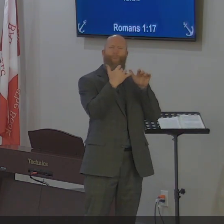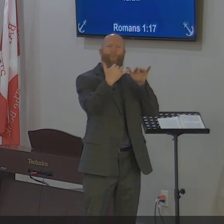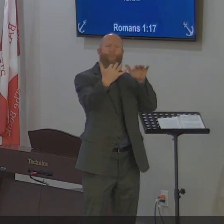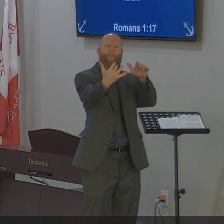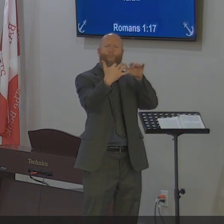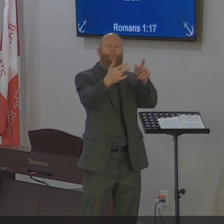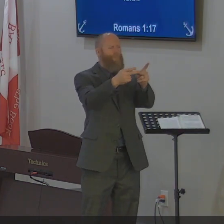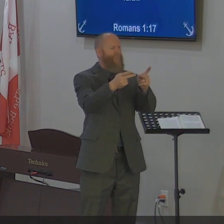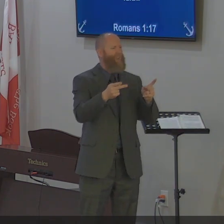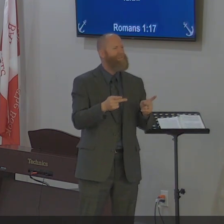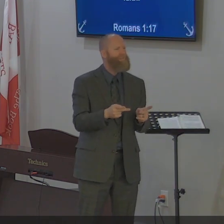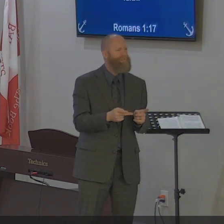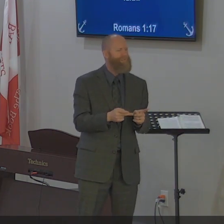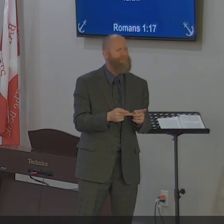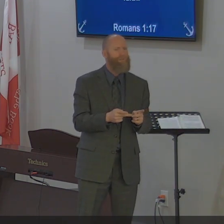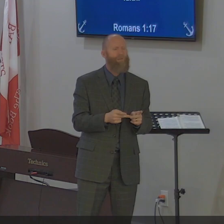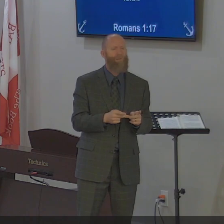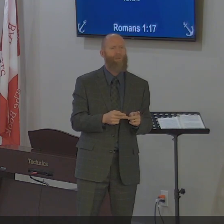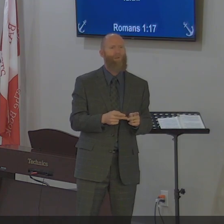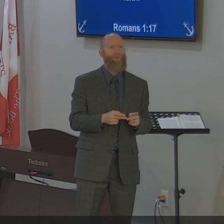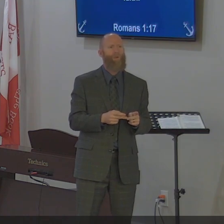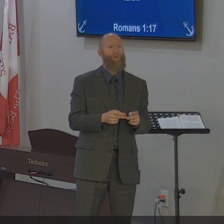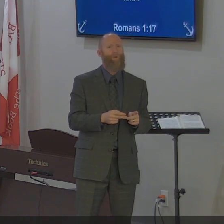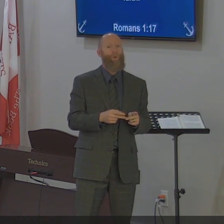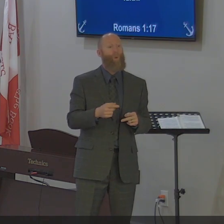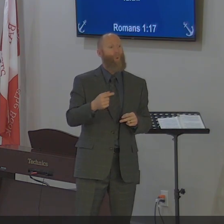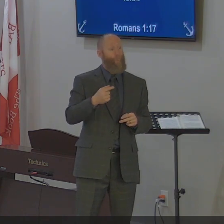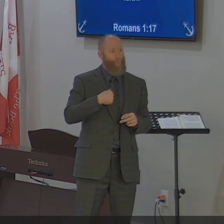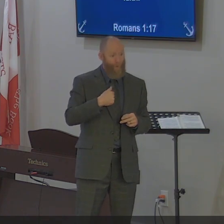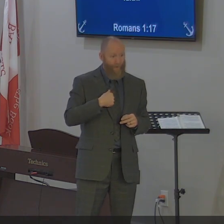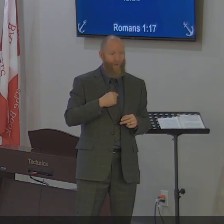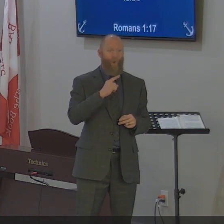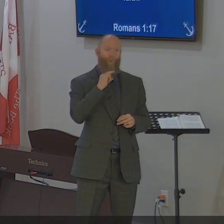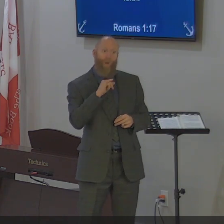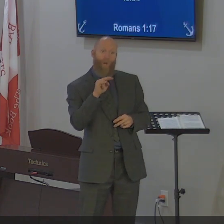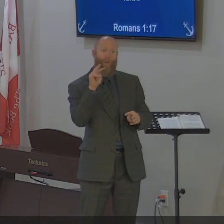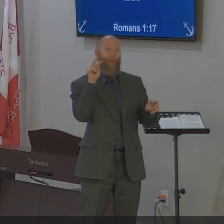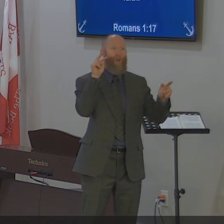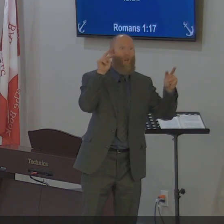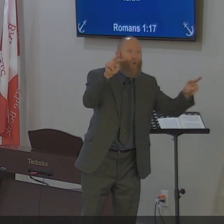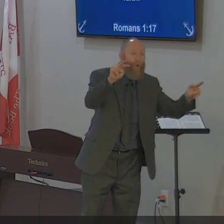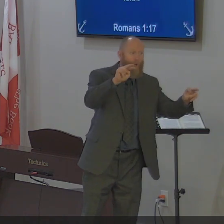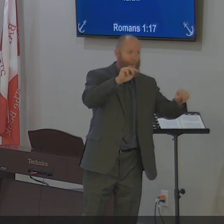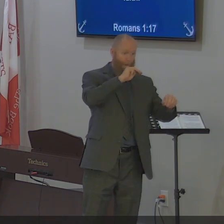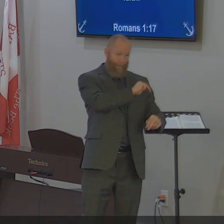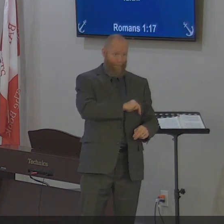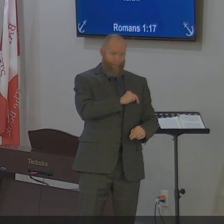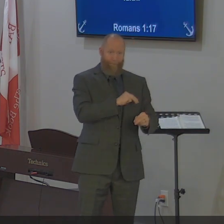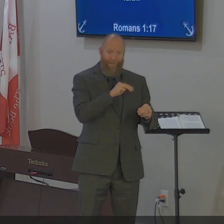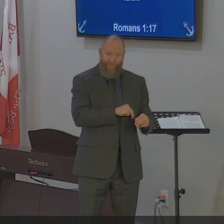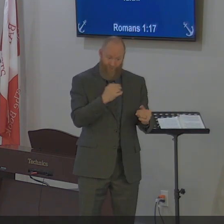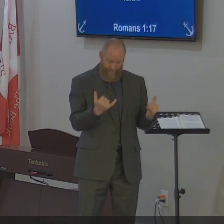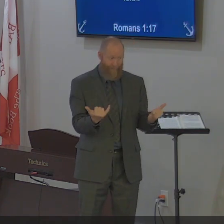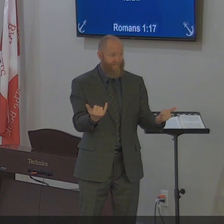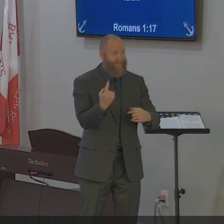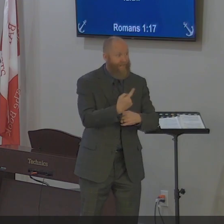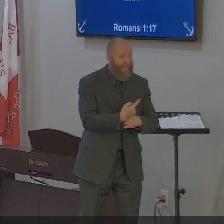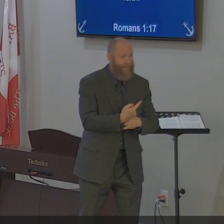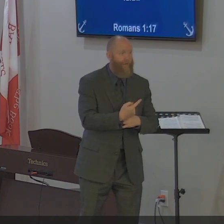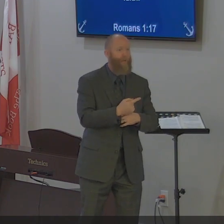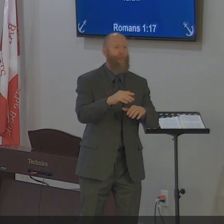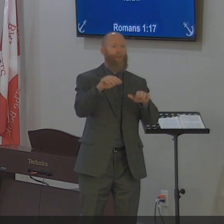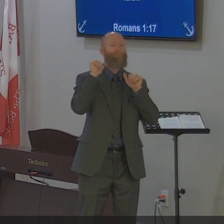a battlefield, we are giving up ground. Not that we're losing the battle, but we are giving up